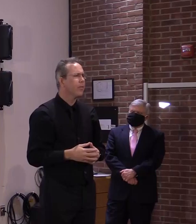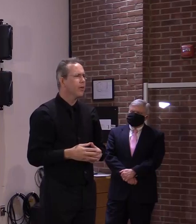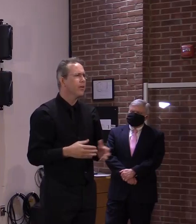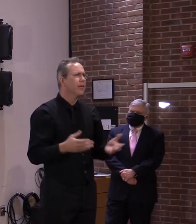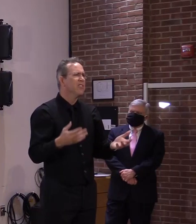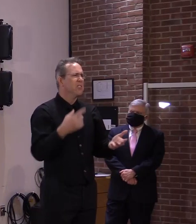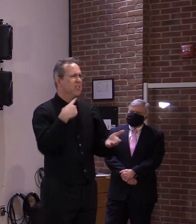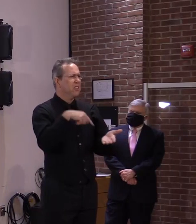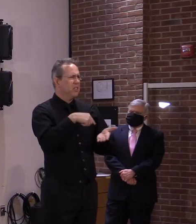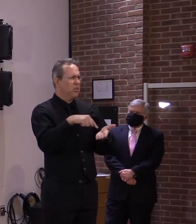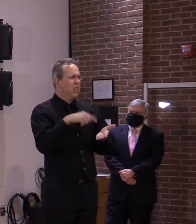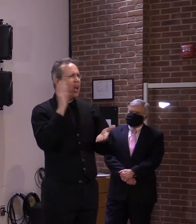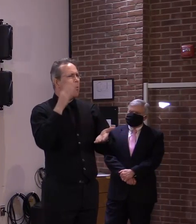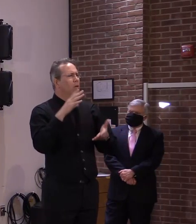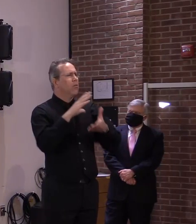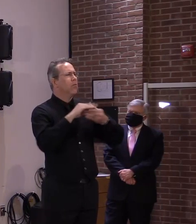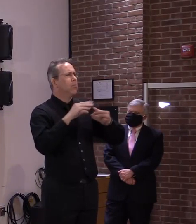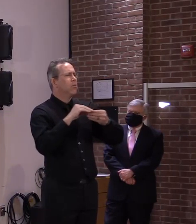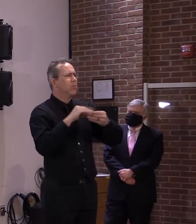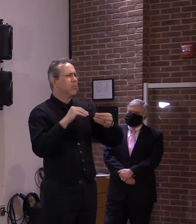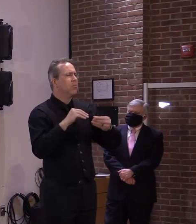but I'm not prepared to do that today.